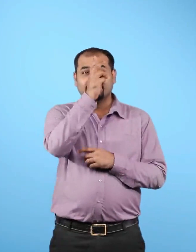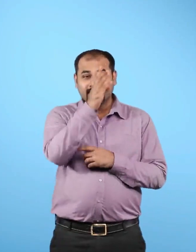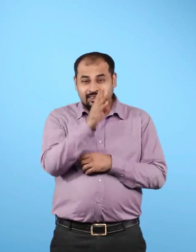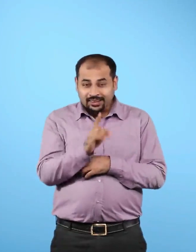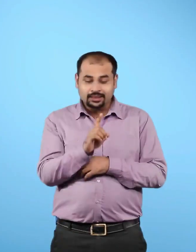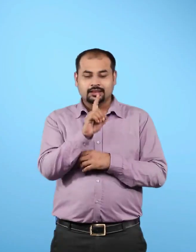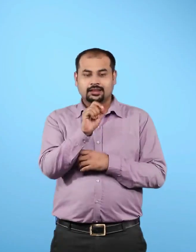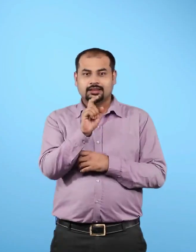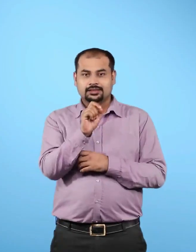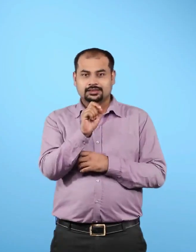Tenths and hundredths.